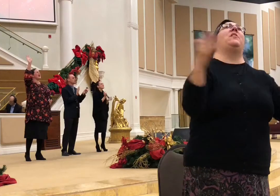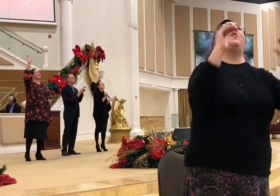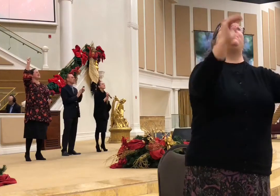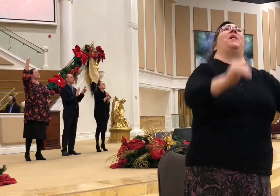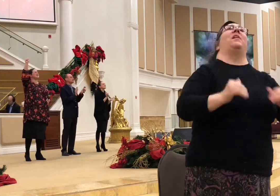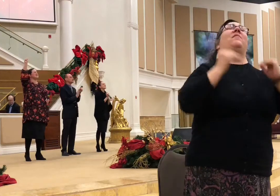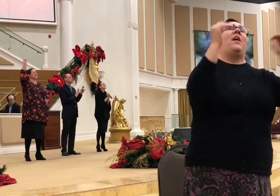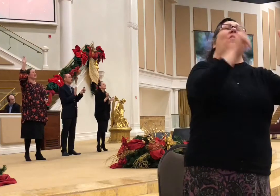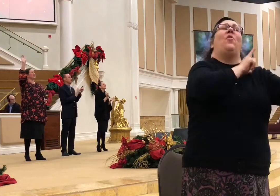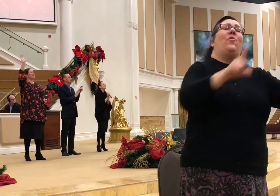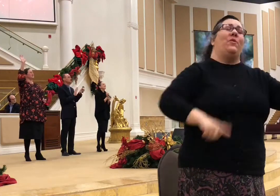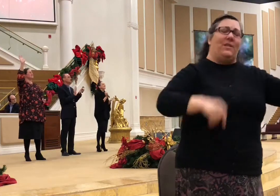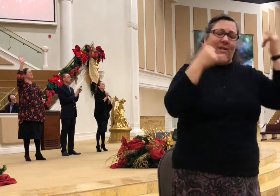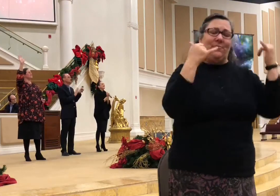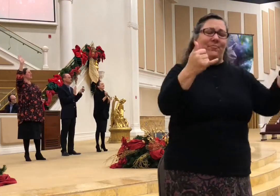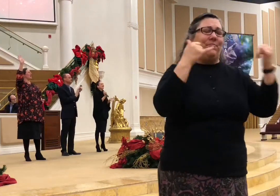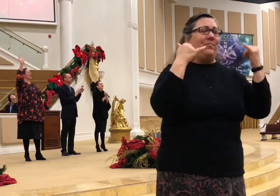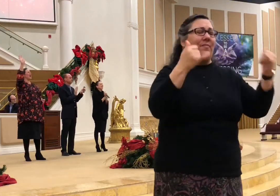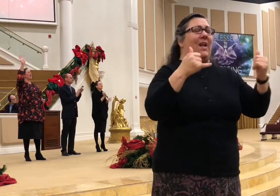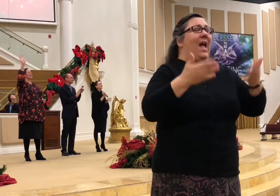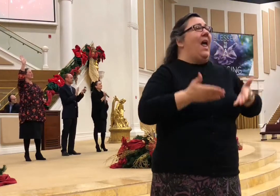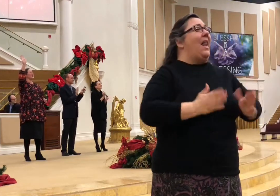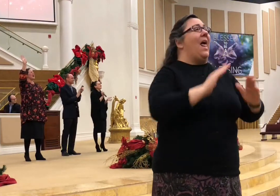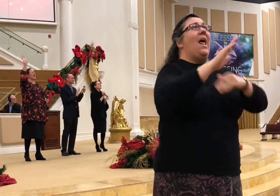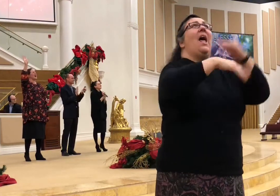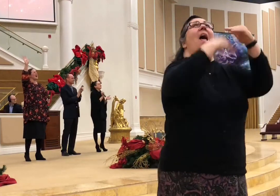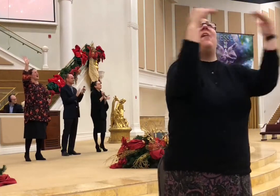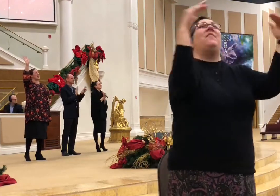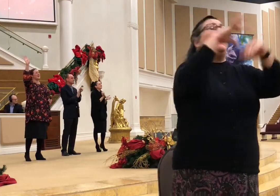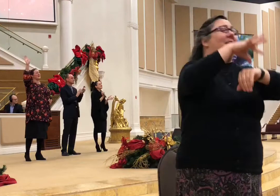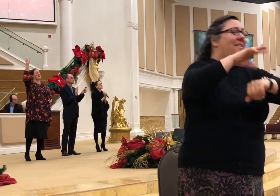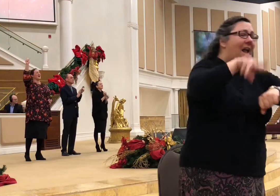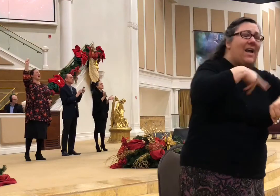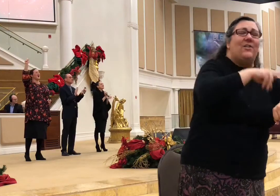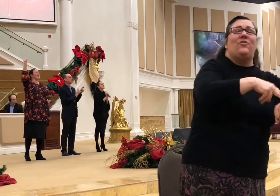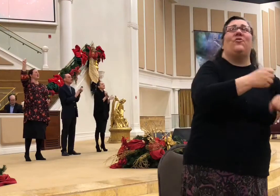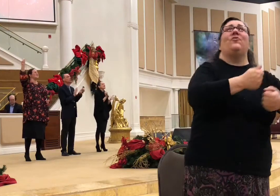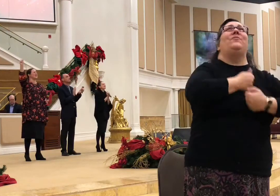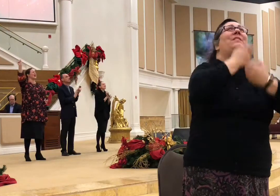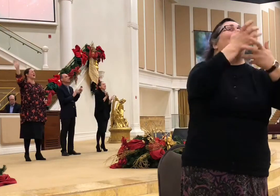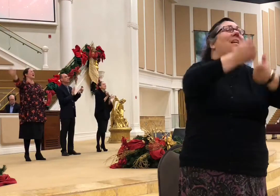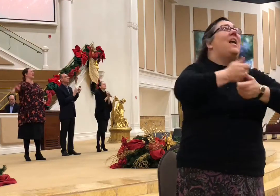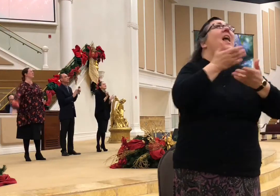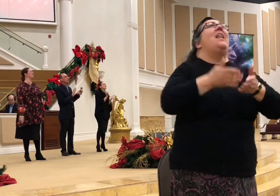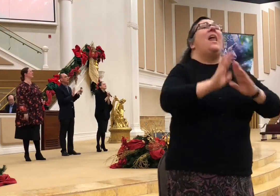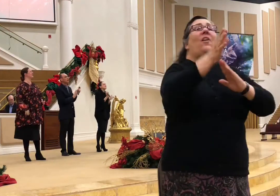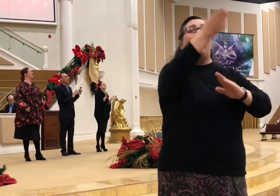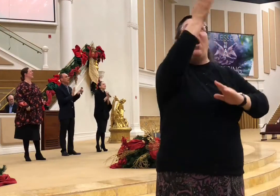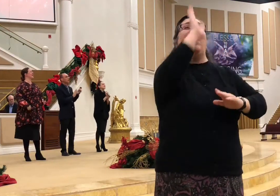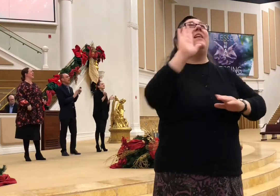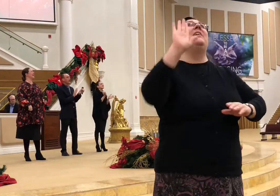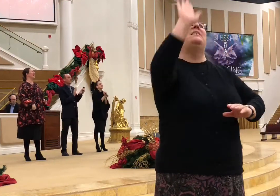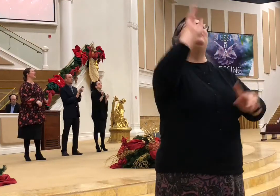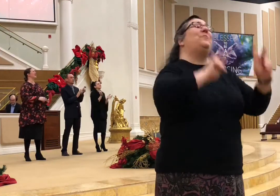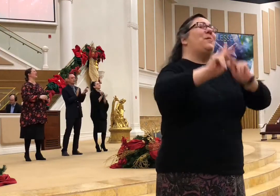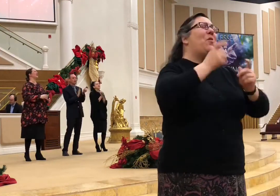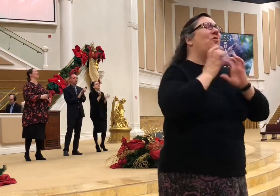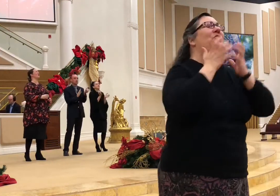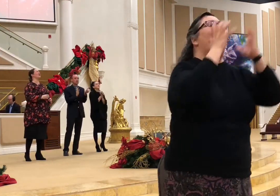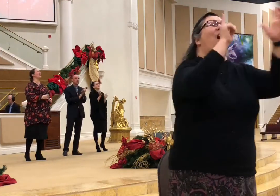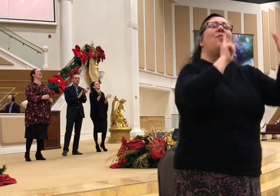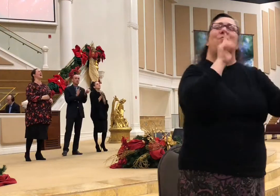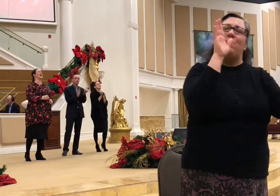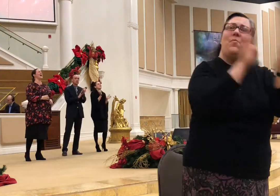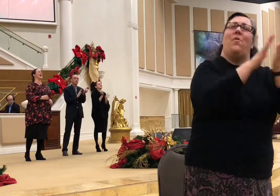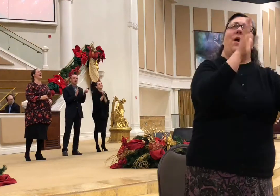today. Let heaven and nature sing. Let his redeemed people shout with the voice of triumph and